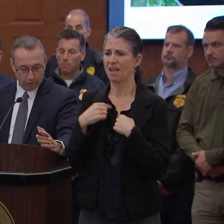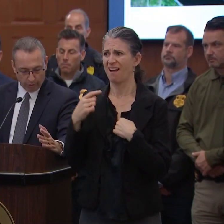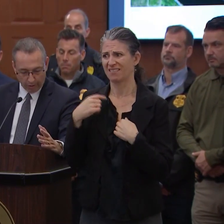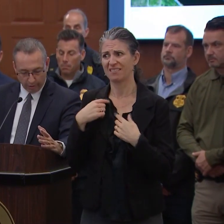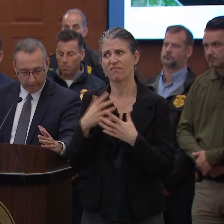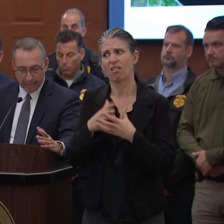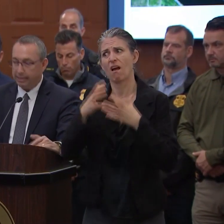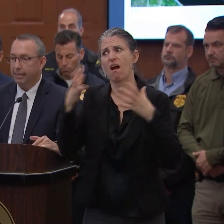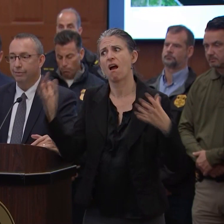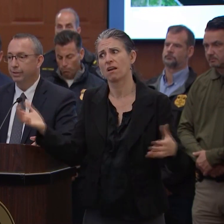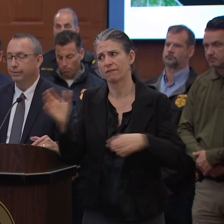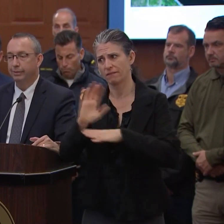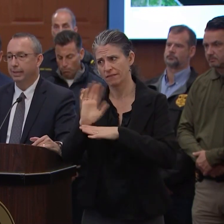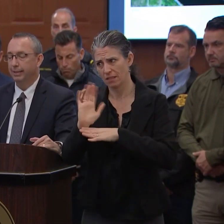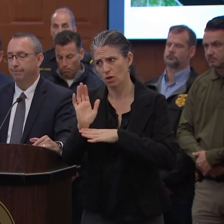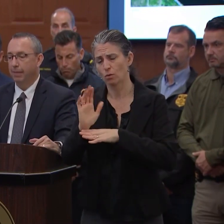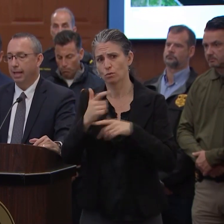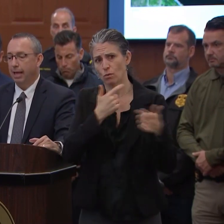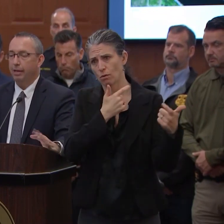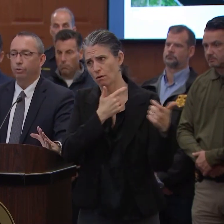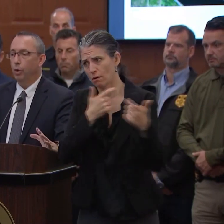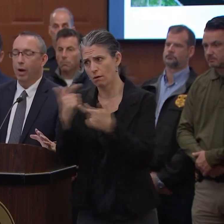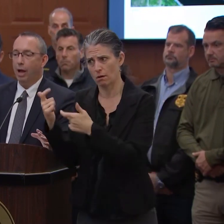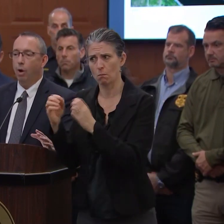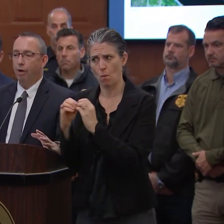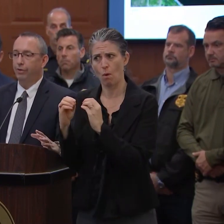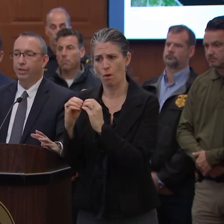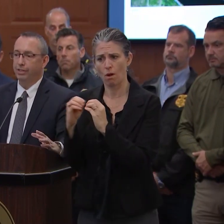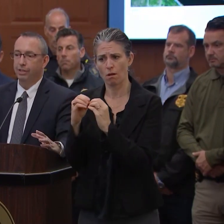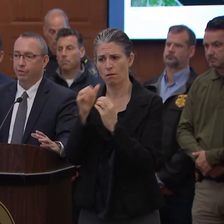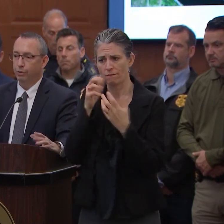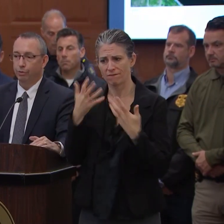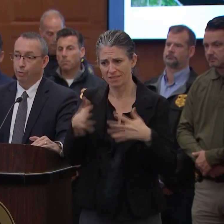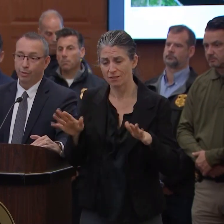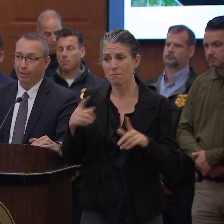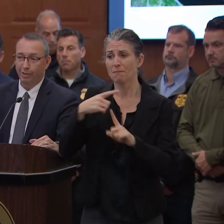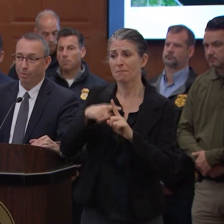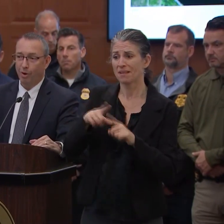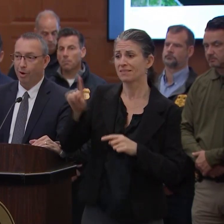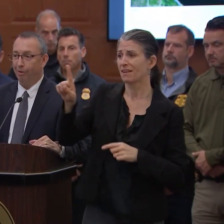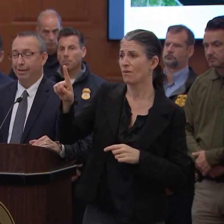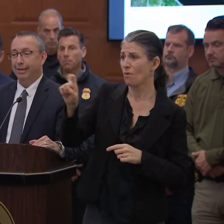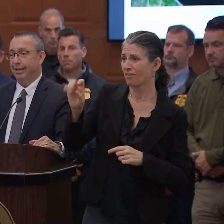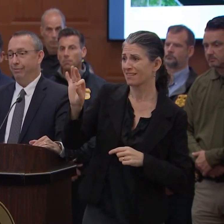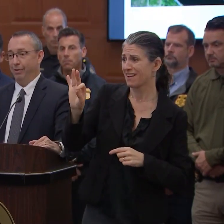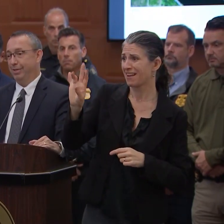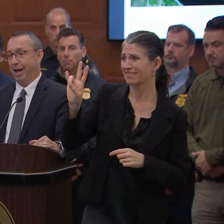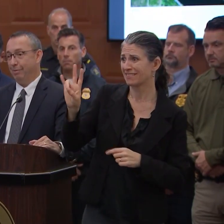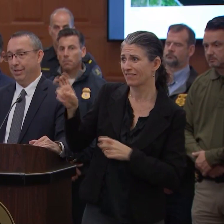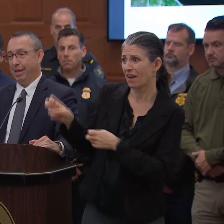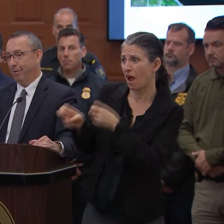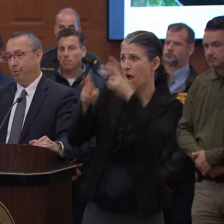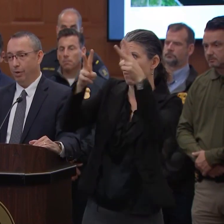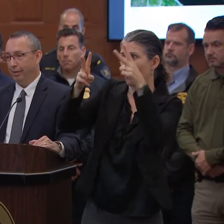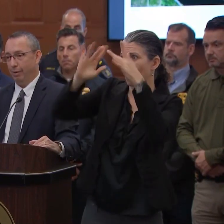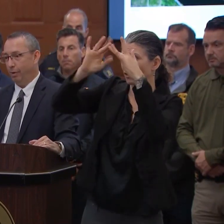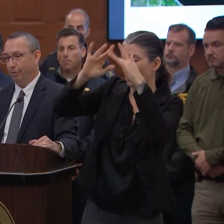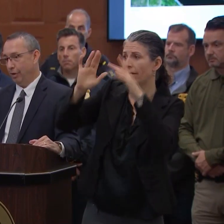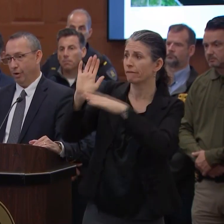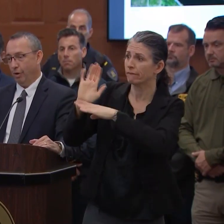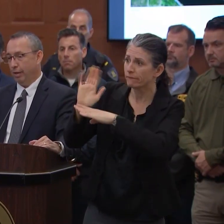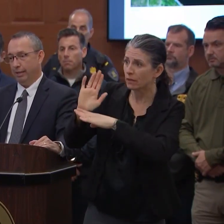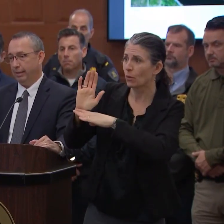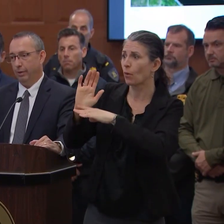well as those 197. I don't know how often this individual frequented the bar, if there's a timestamp on when that